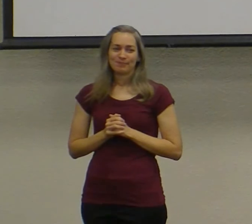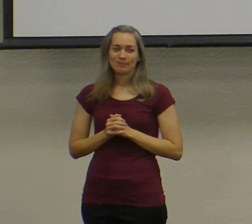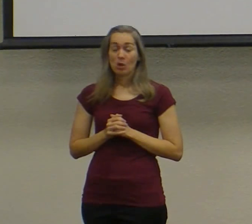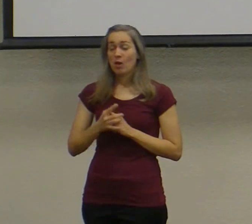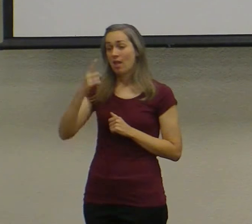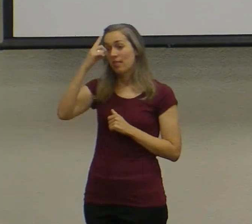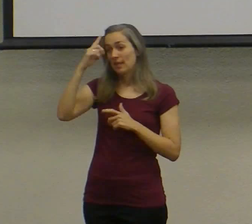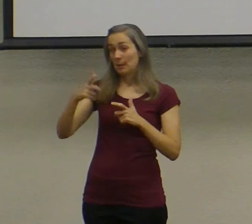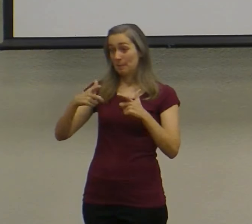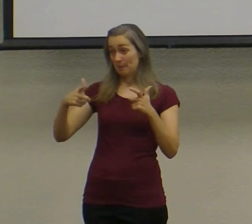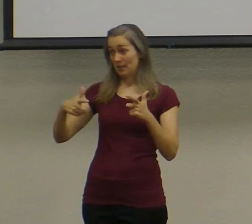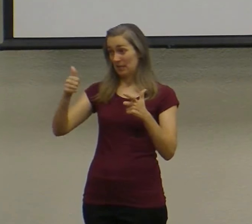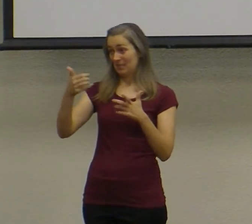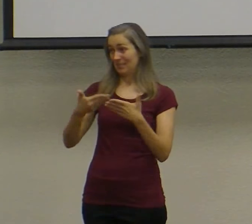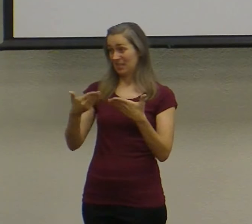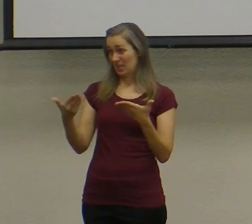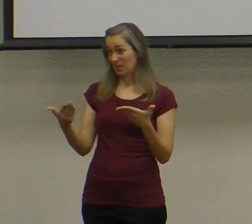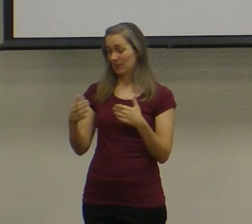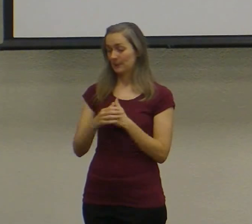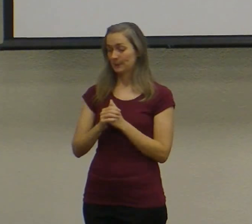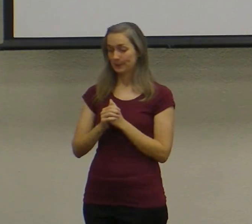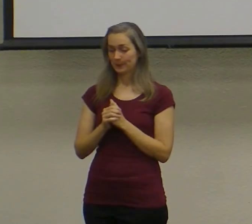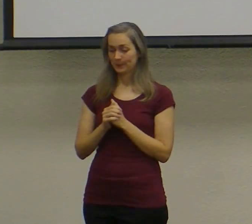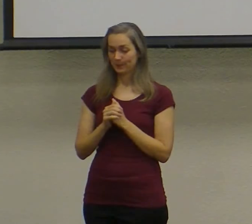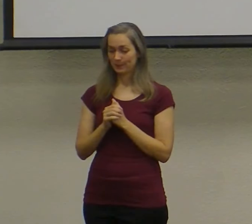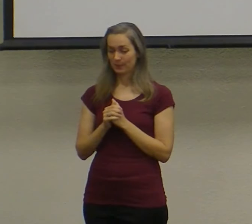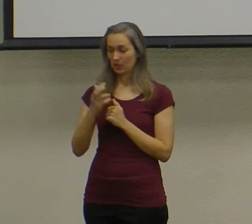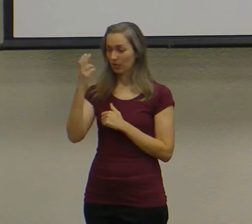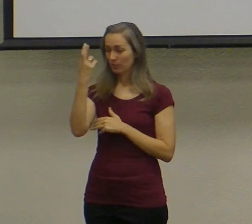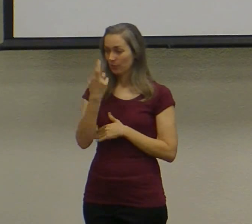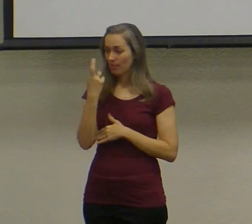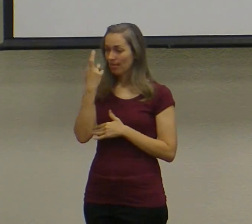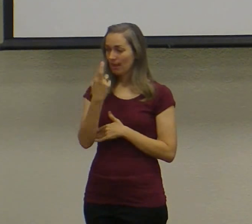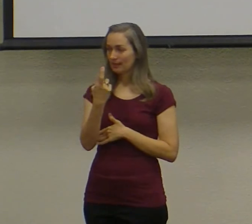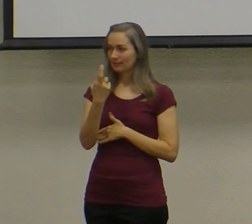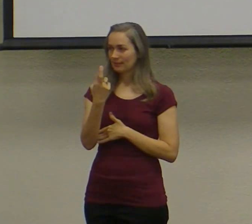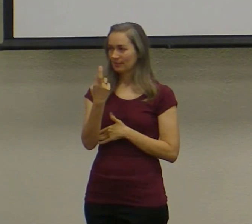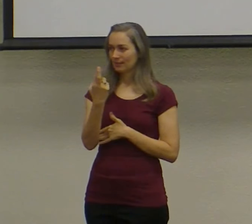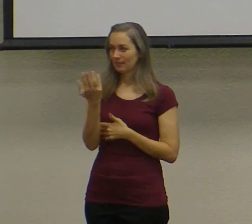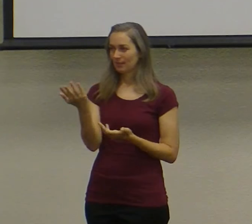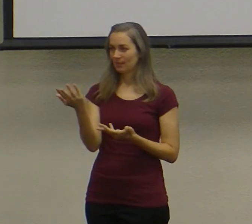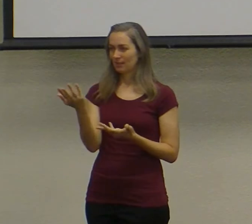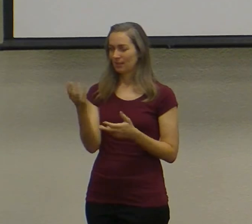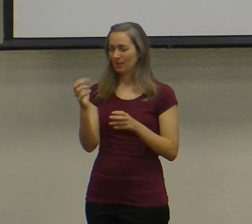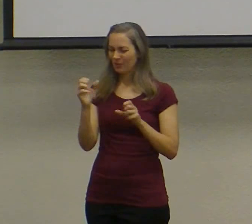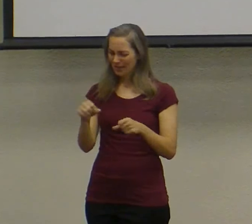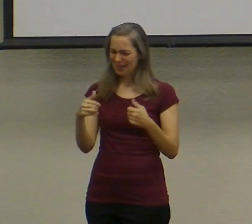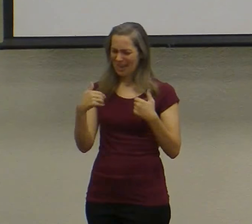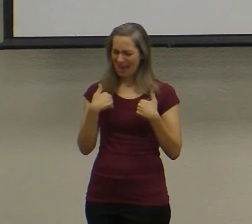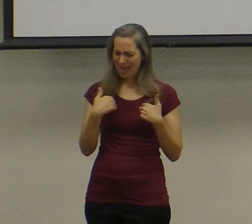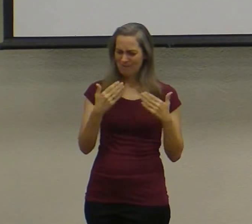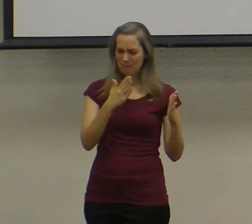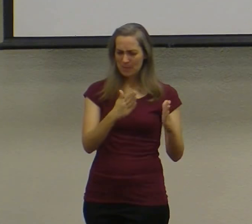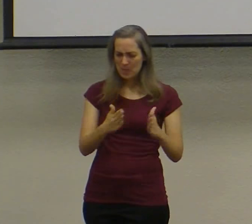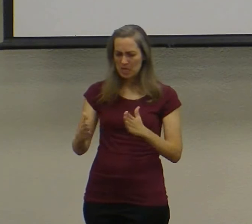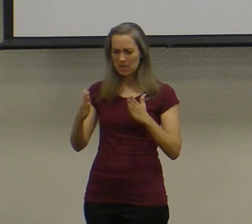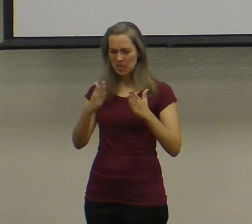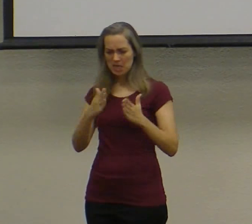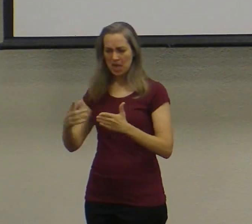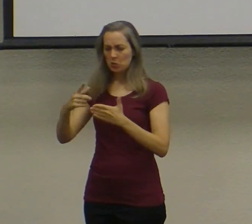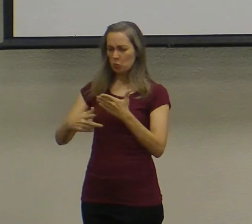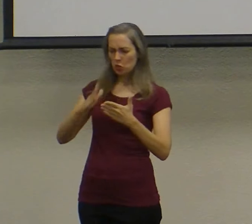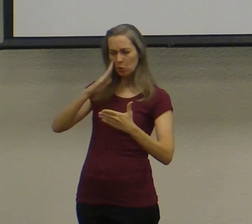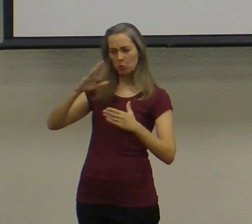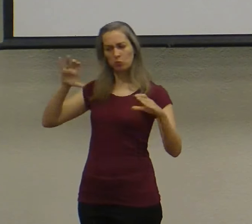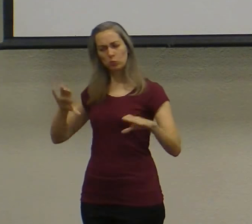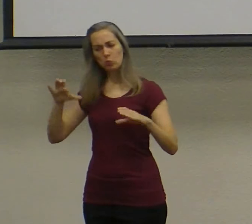I think the biggest thing for us was just realizing that at the end of the day, you can have plans for what you're going to do in